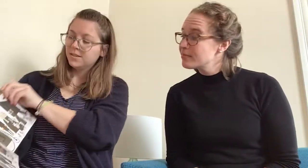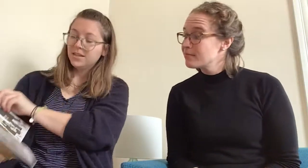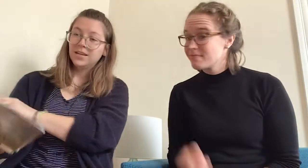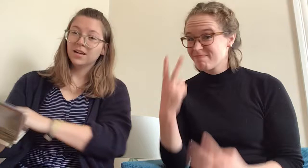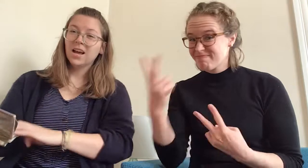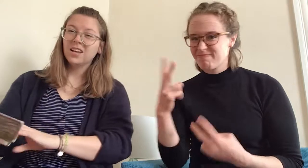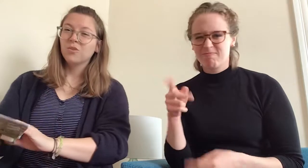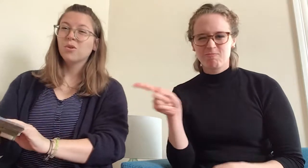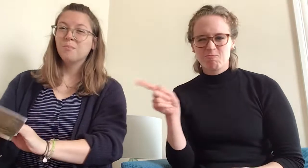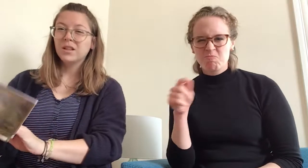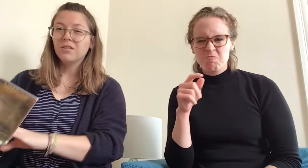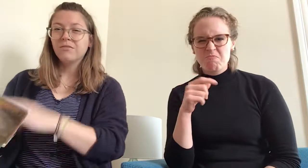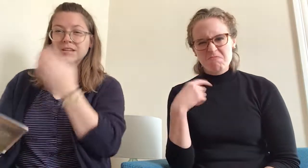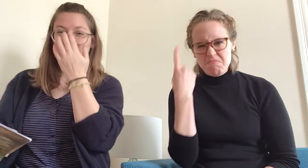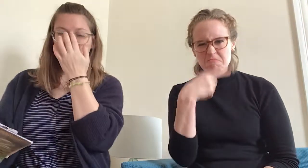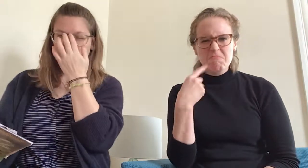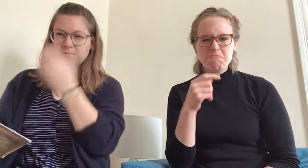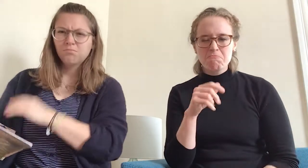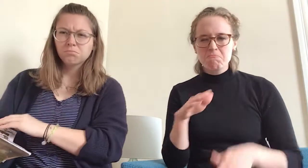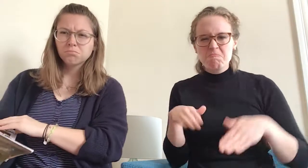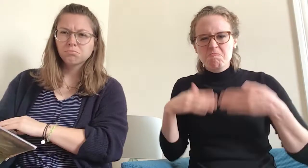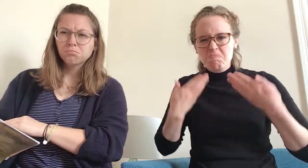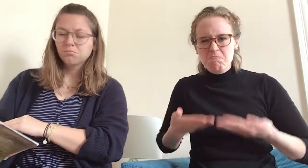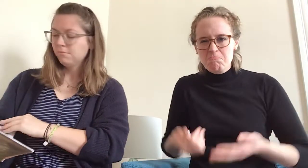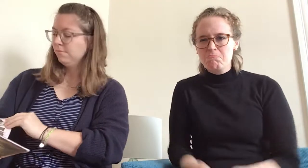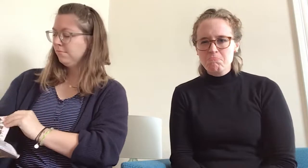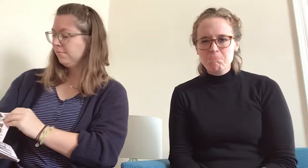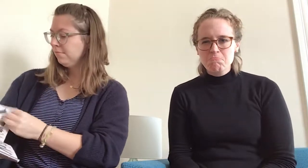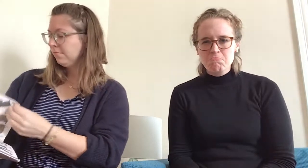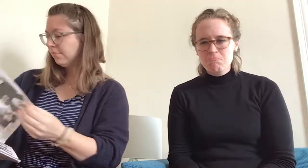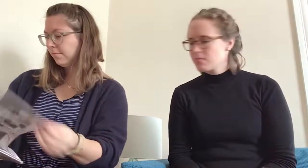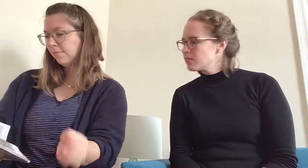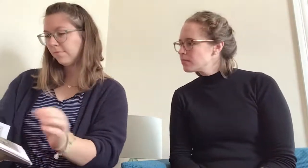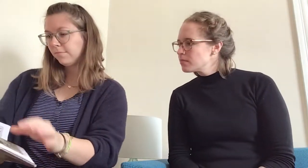You can see he had a kind of grumpy little face on.